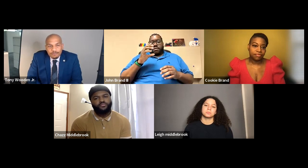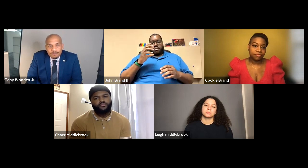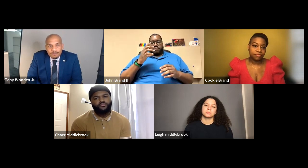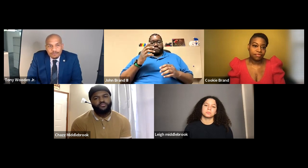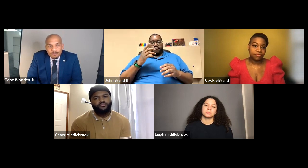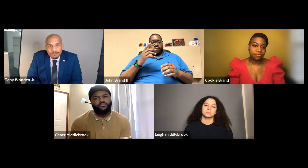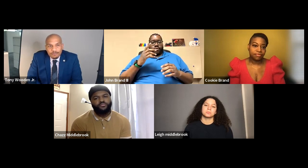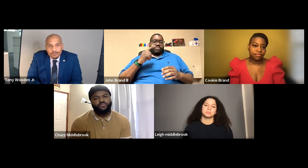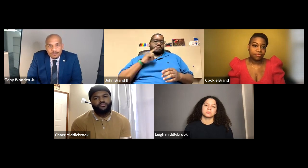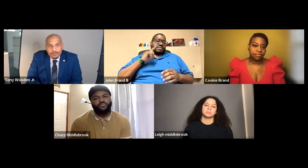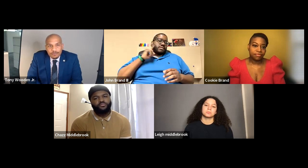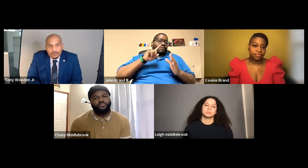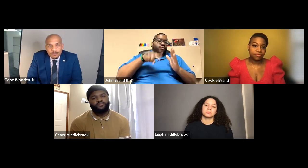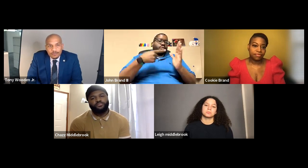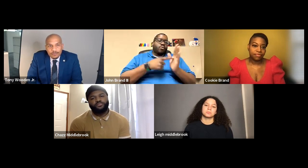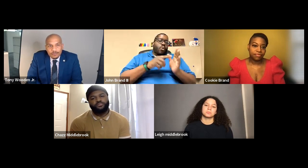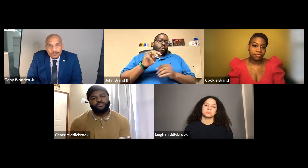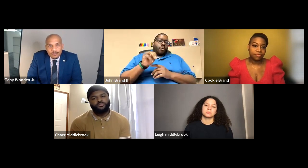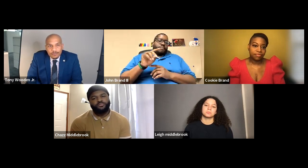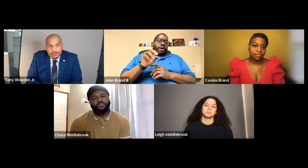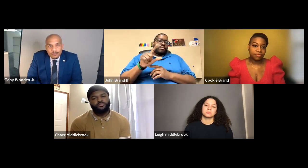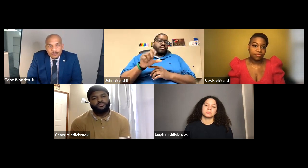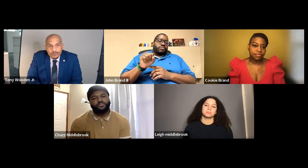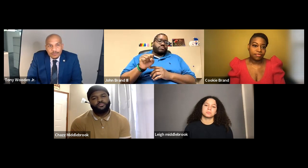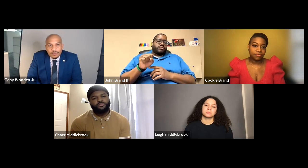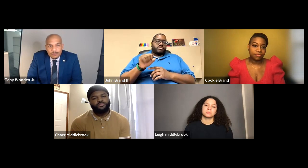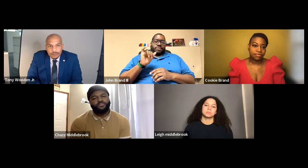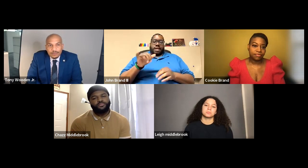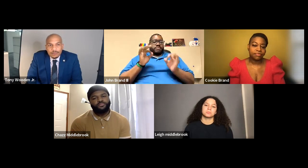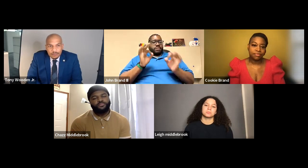deaf is incredibly valuable.